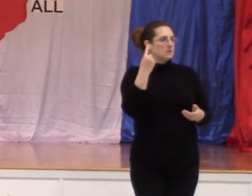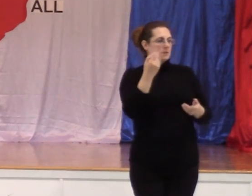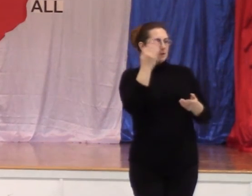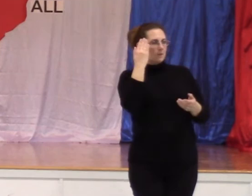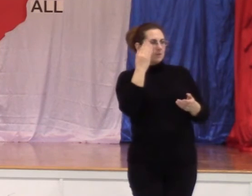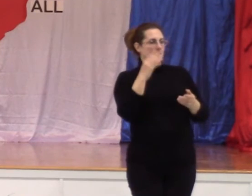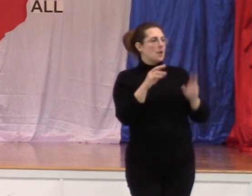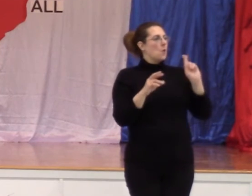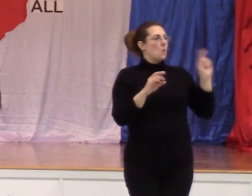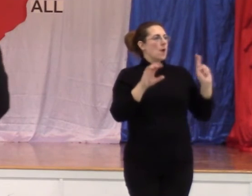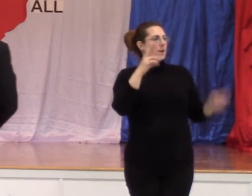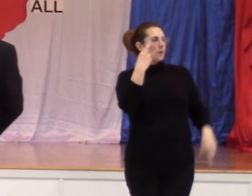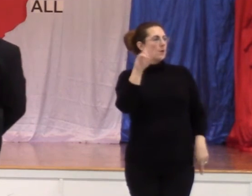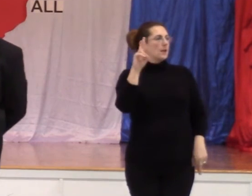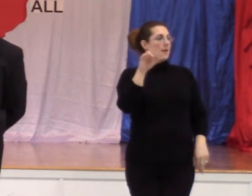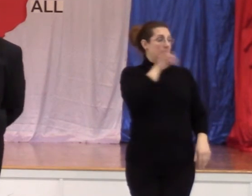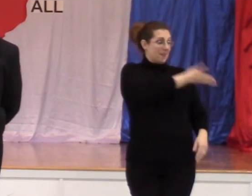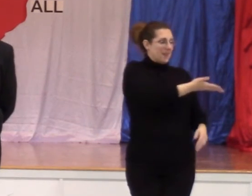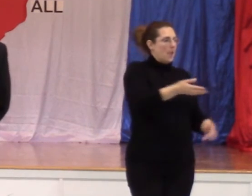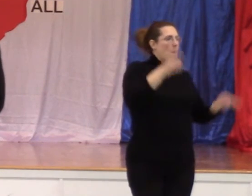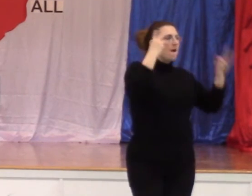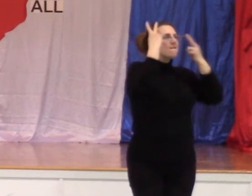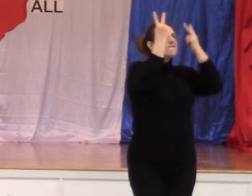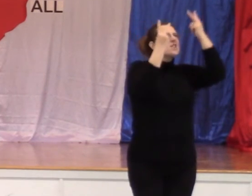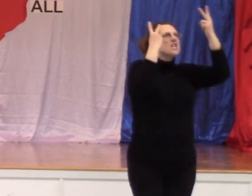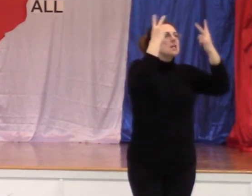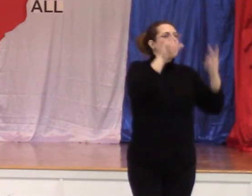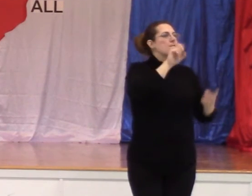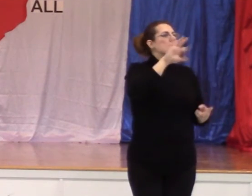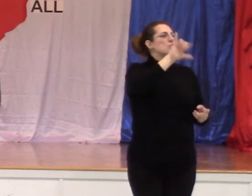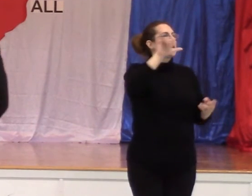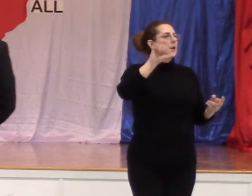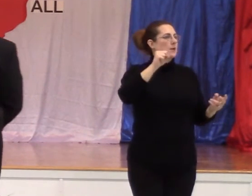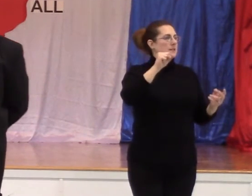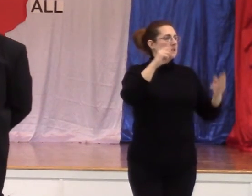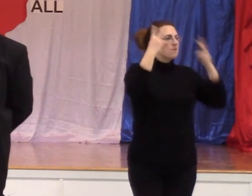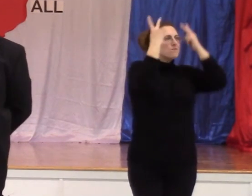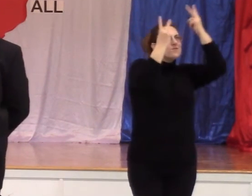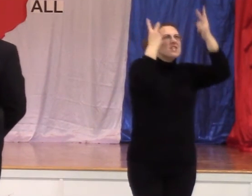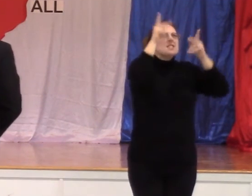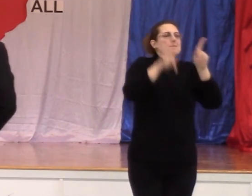The radical reformers were visionary. The Lutherans were not.